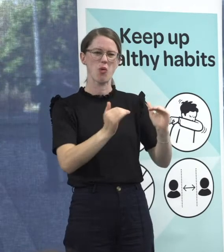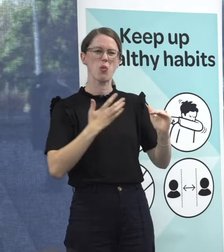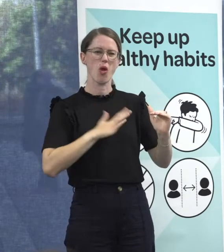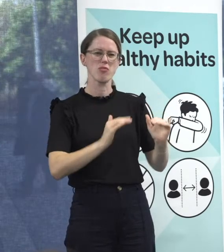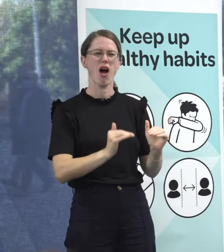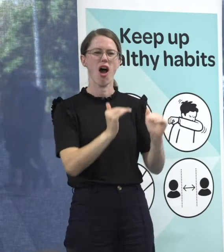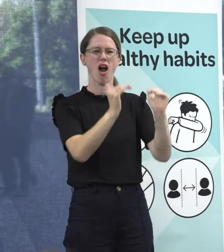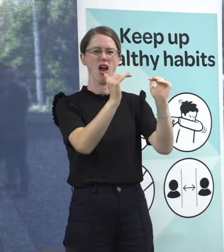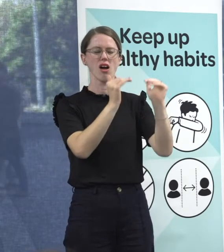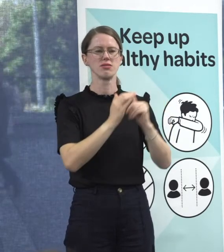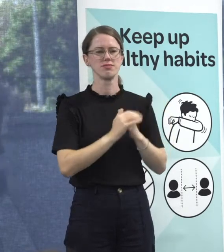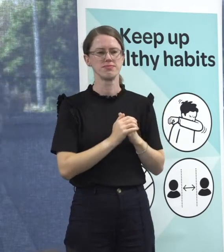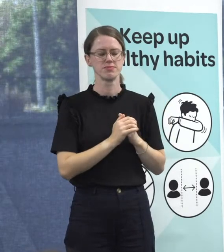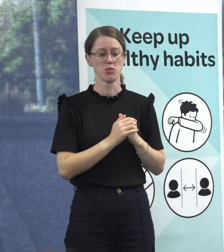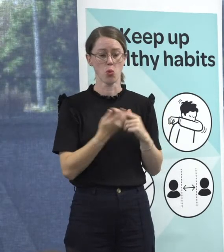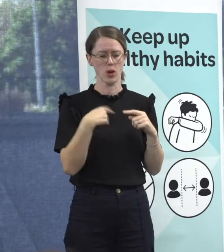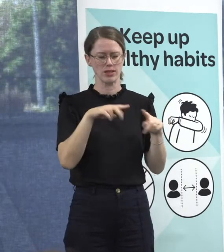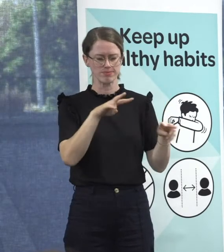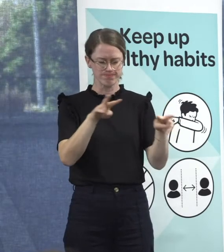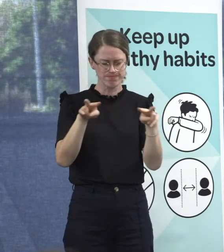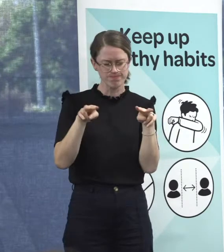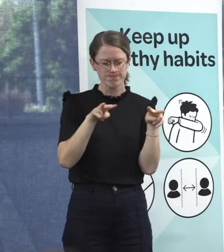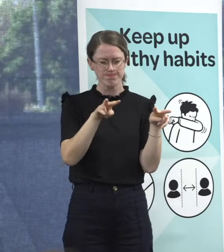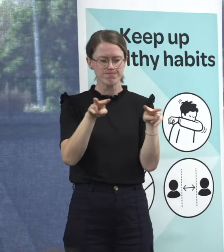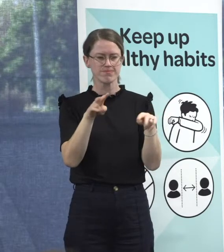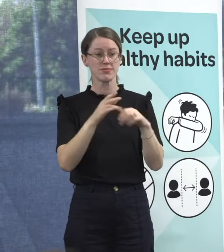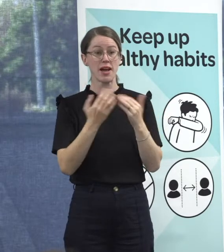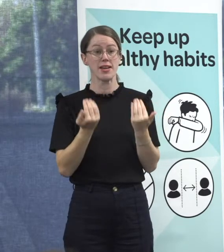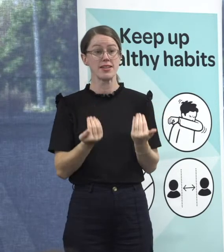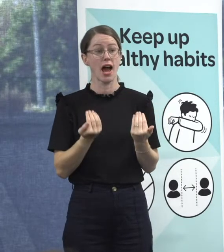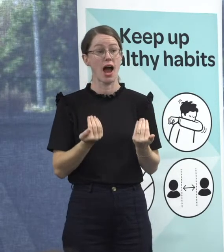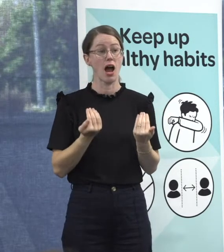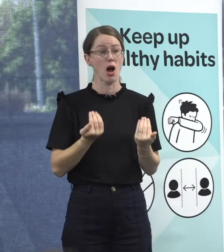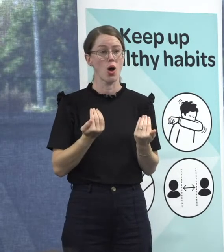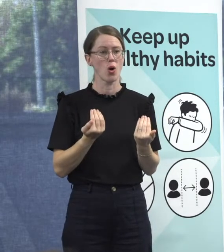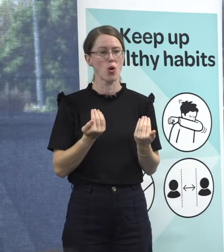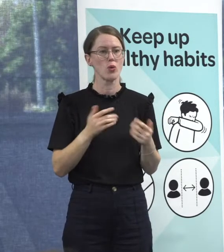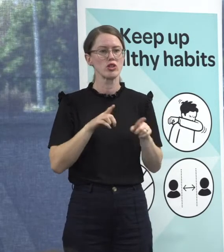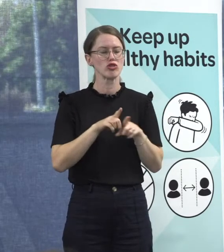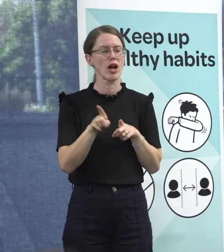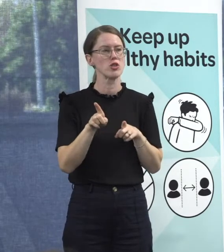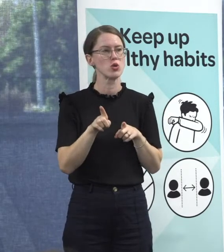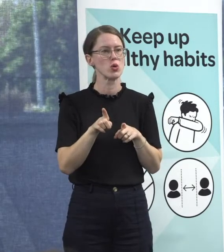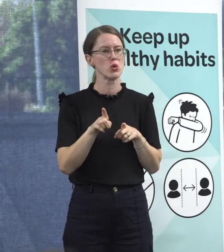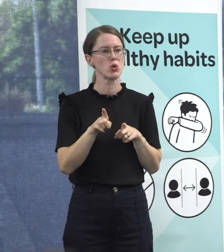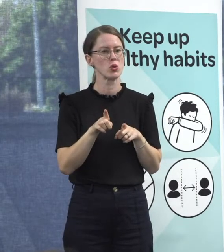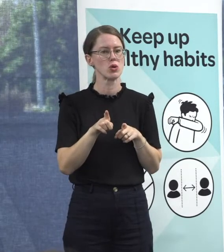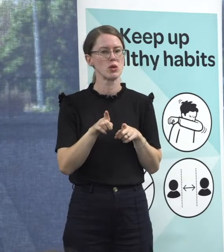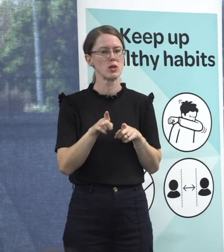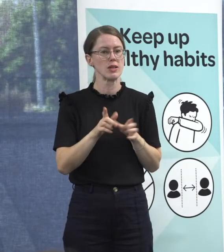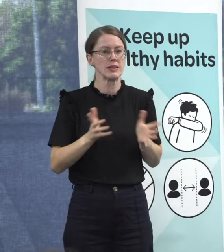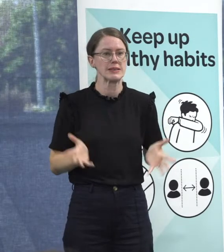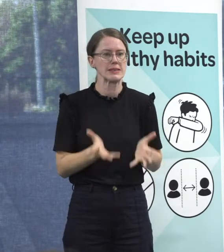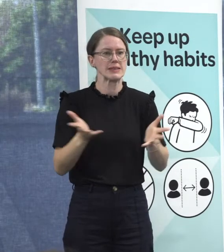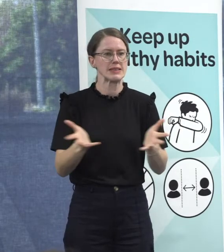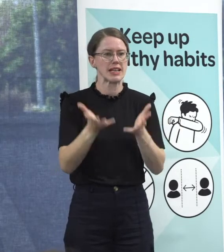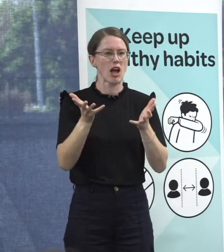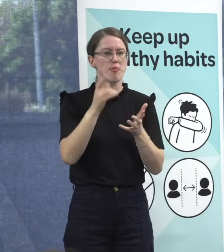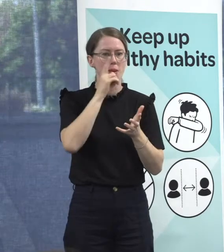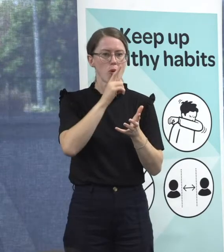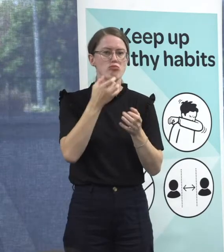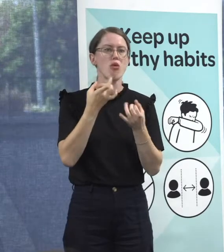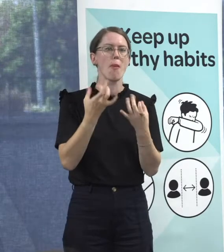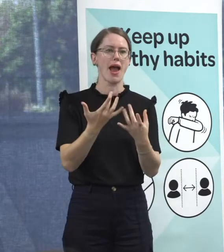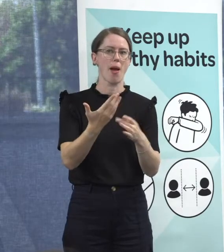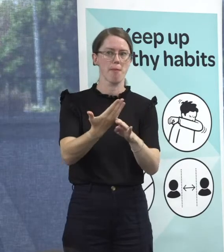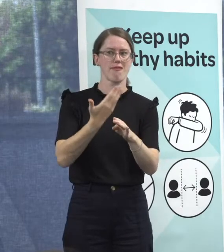and we're hoping for. So our approach now is this one of really positioning it around getting ready for winter,